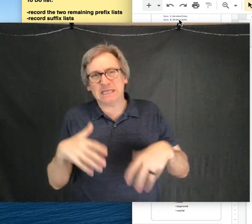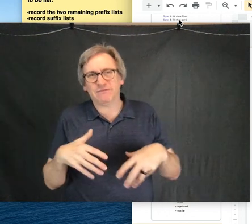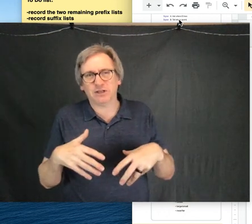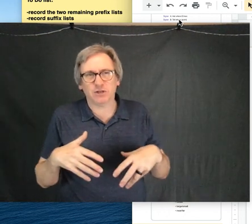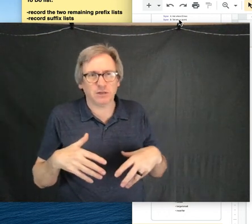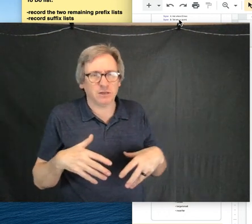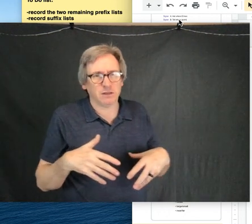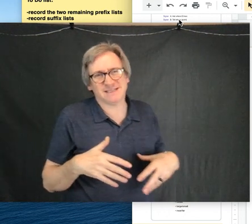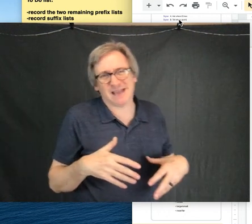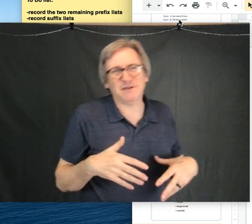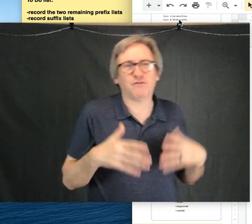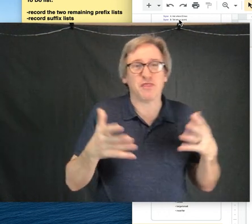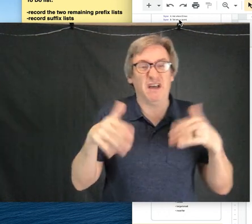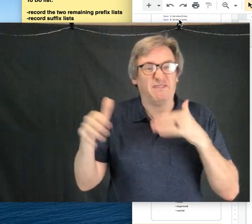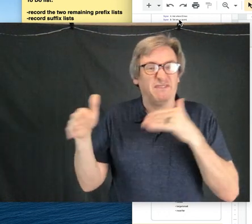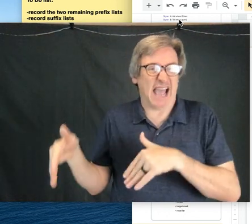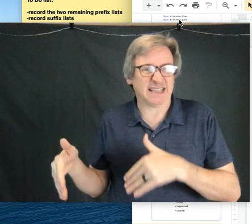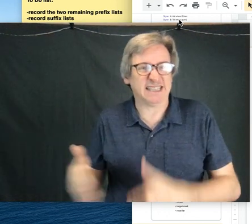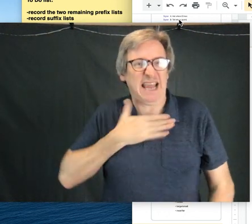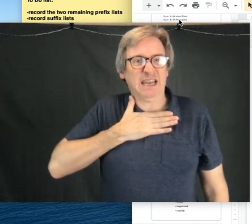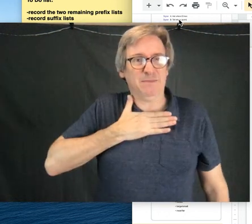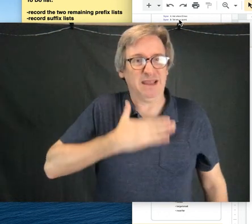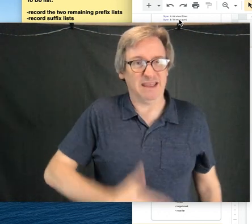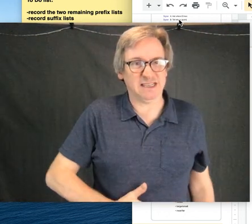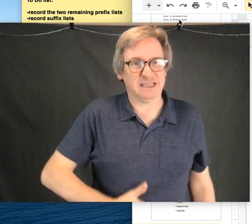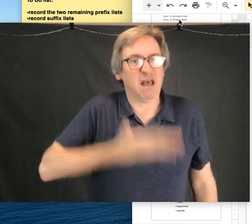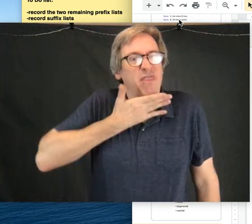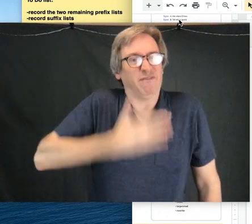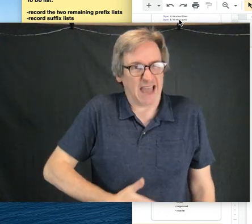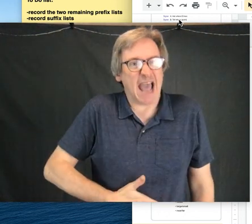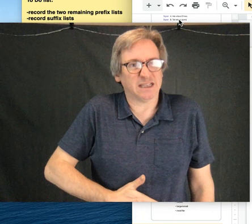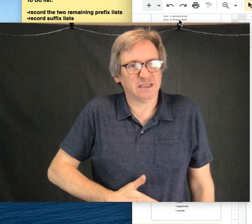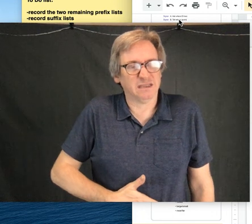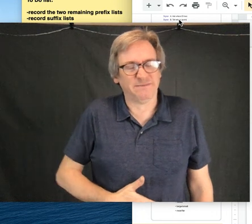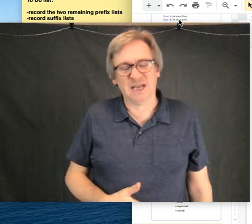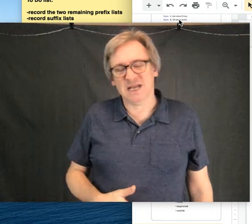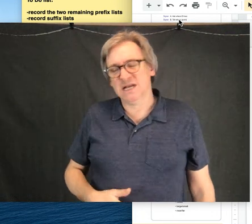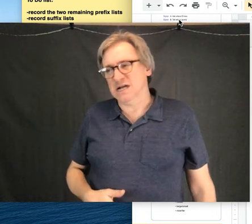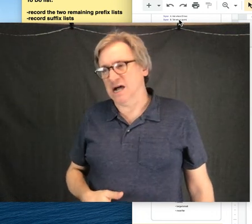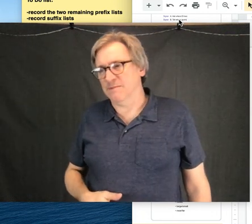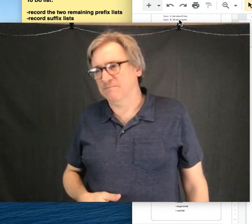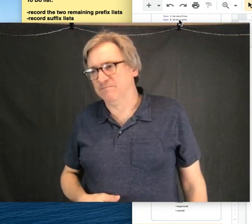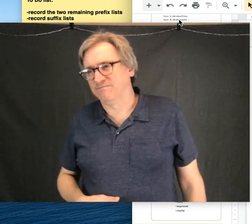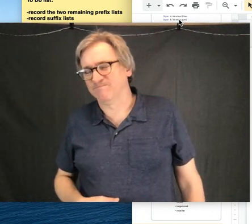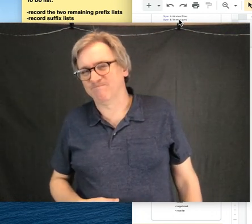in Cleveland, the sign for the flats tended to be this, the flats.